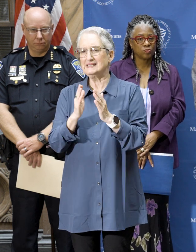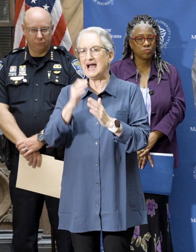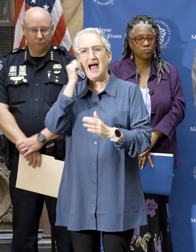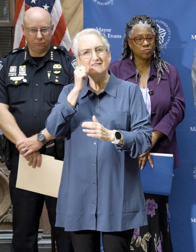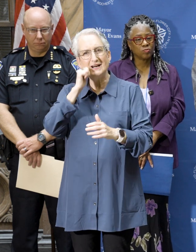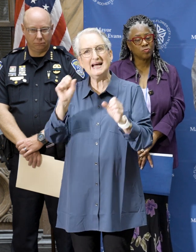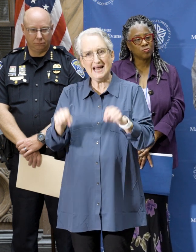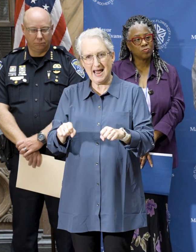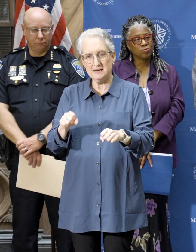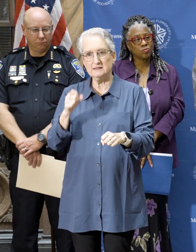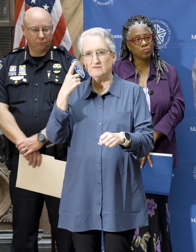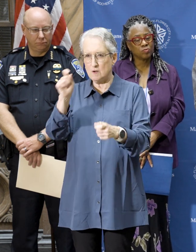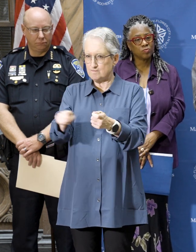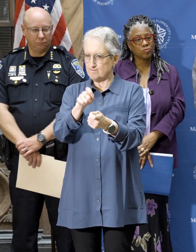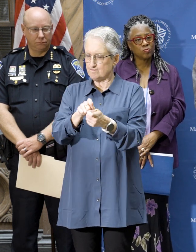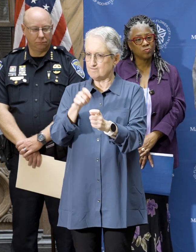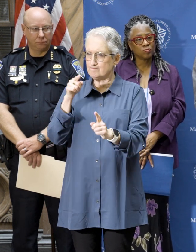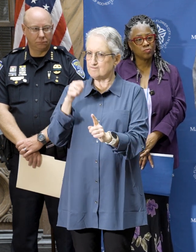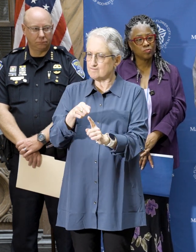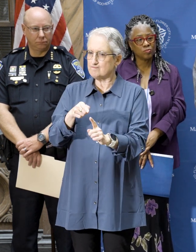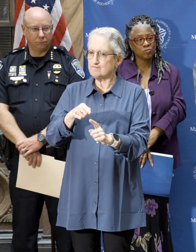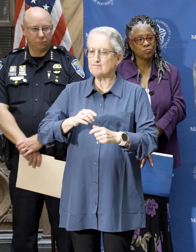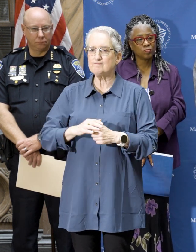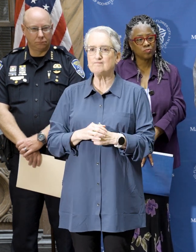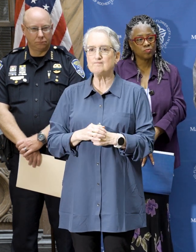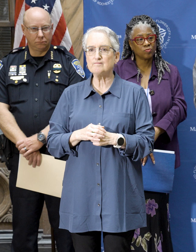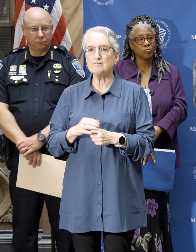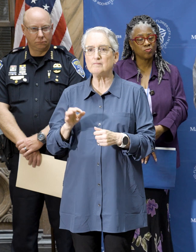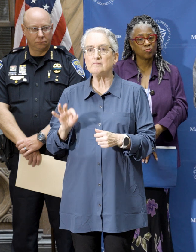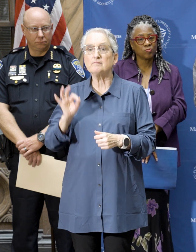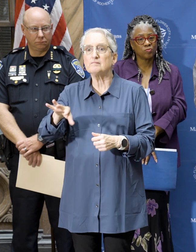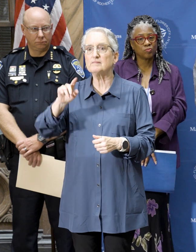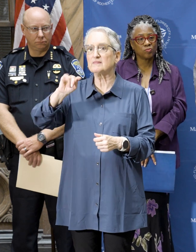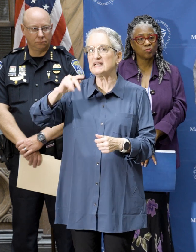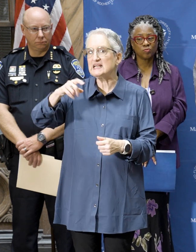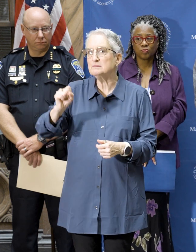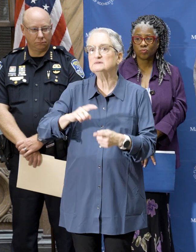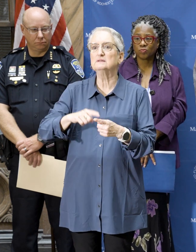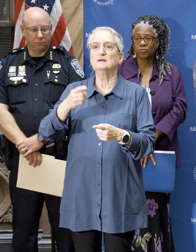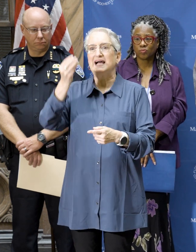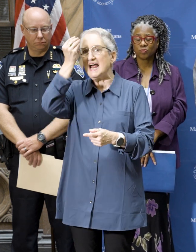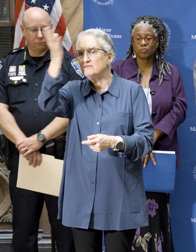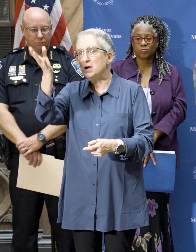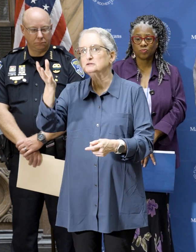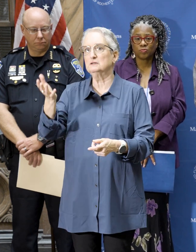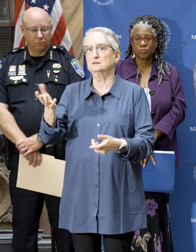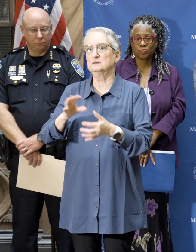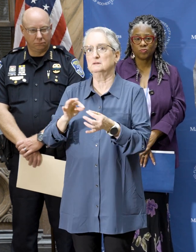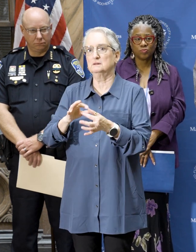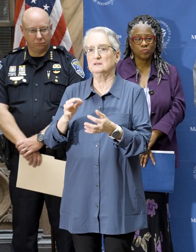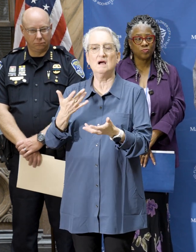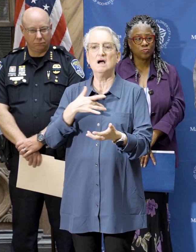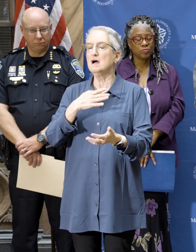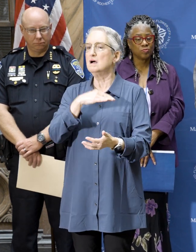particularly giving tips, because they've had enough. You saw the clearance rate is up. And that is because of our partners. And our partners are the